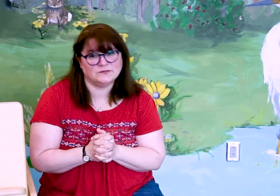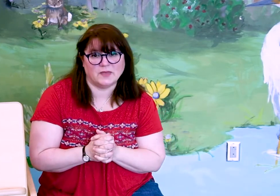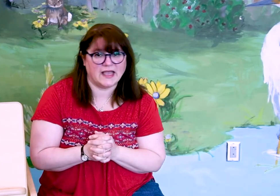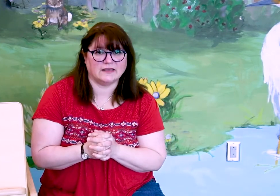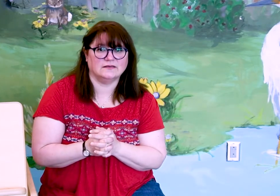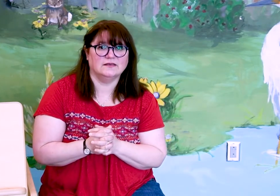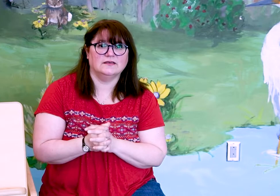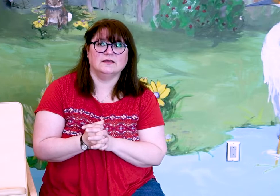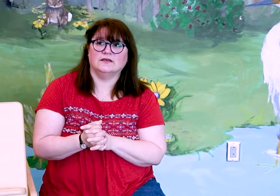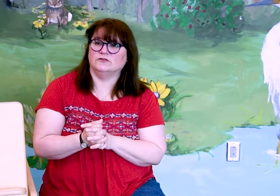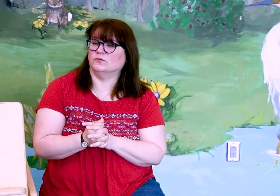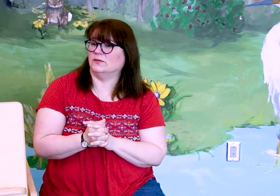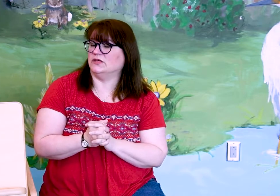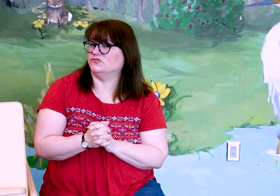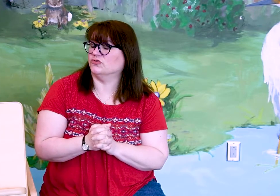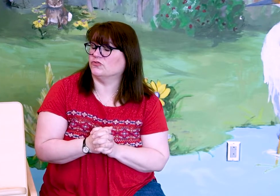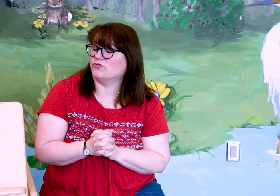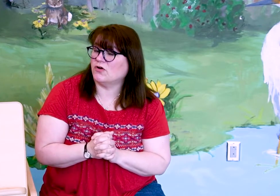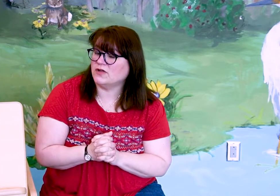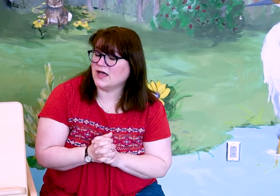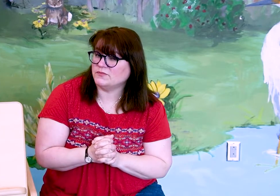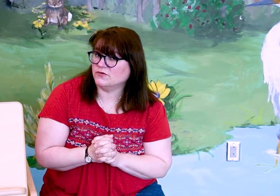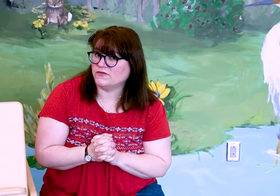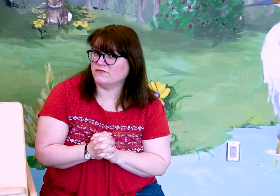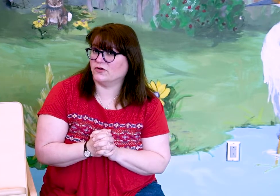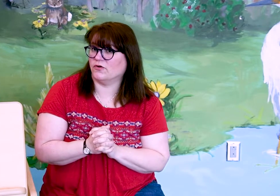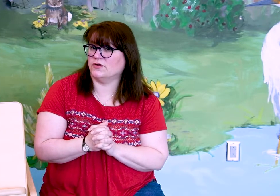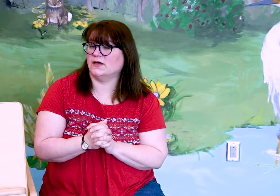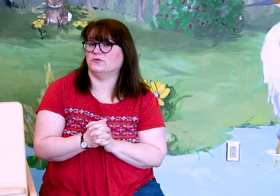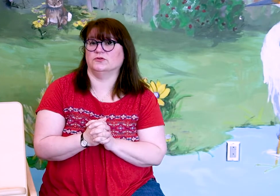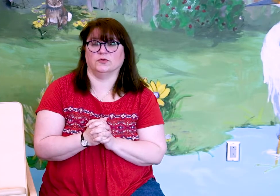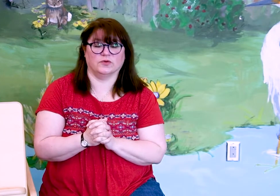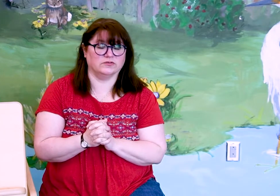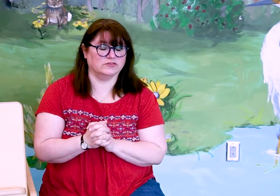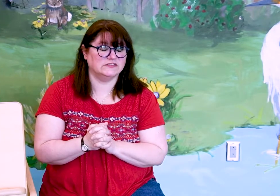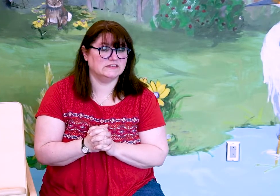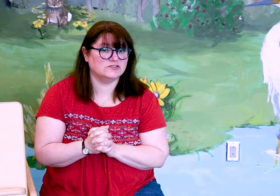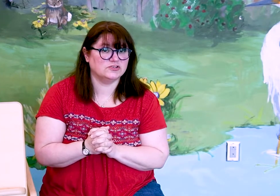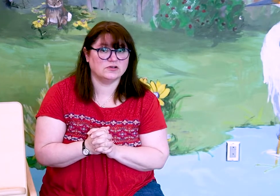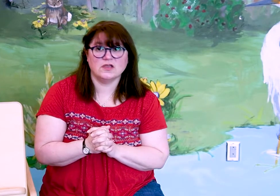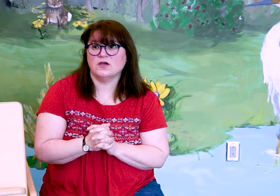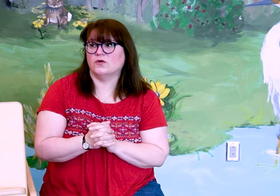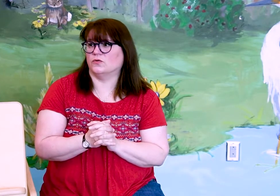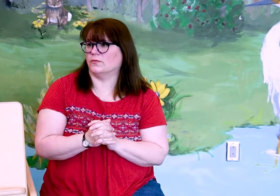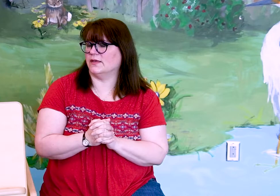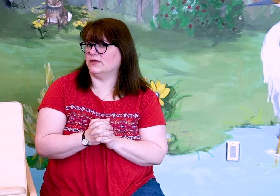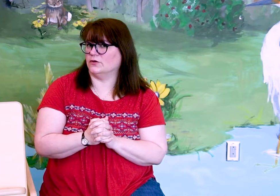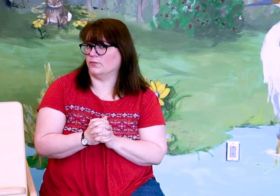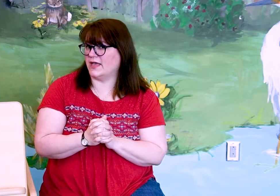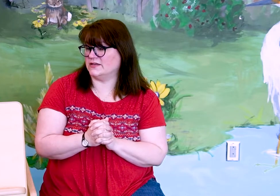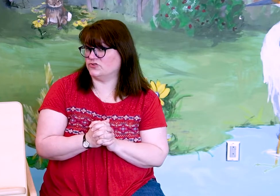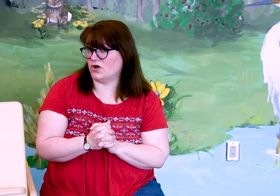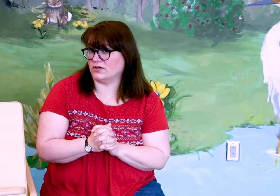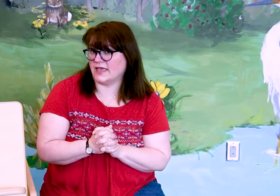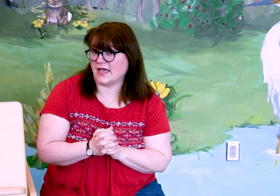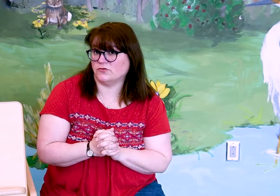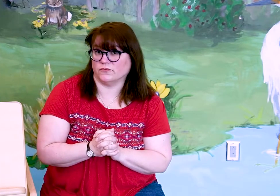back. So maybe it's your grown-up, your favorite grown-up, or your brother and sister, or maybe your pet dog, cat, or